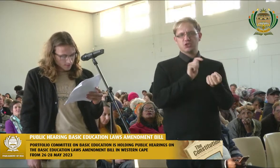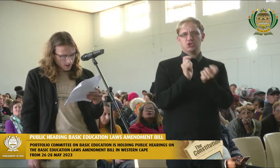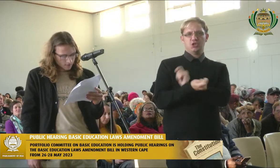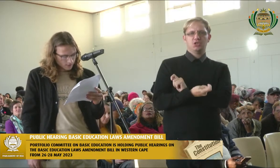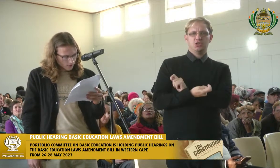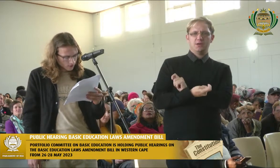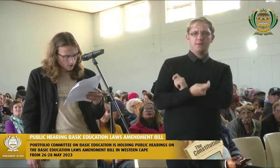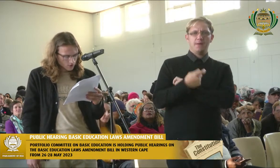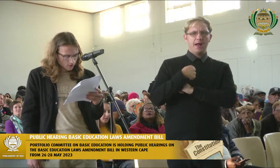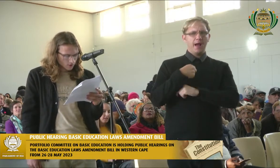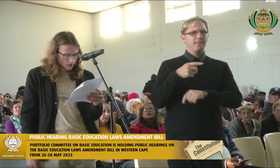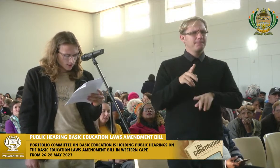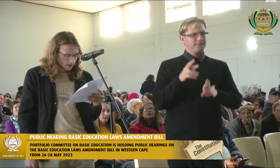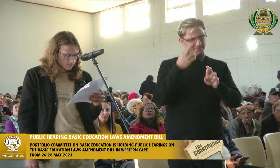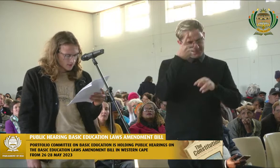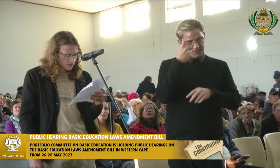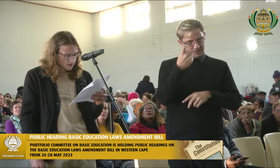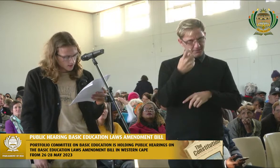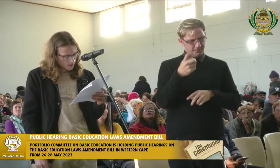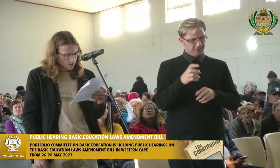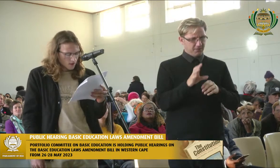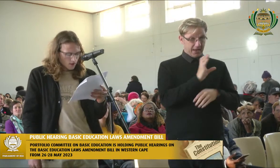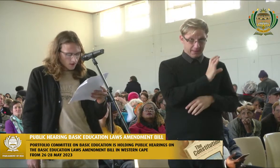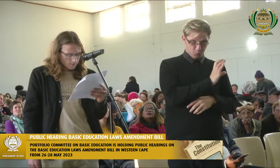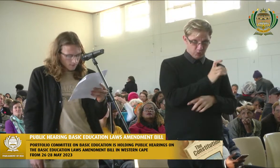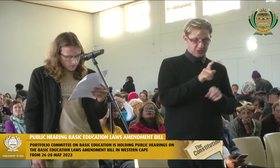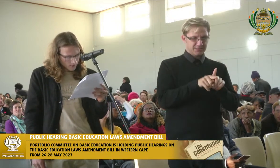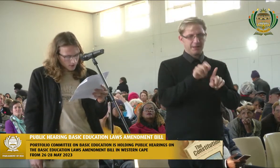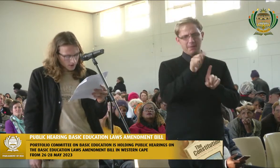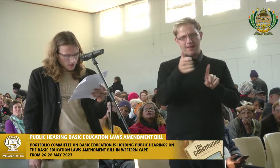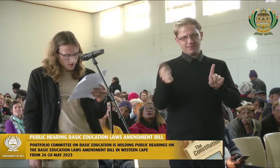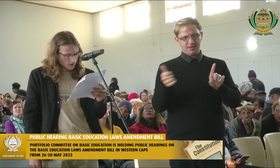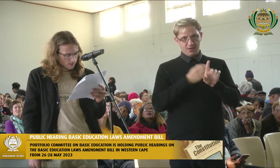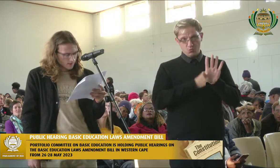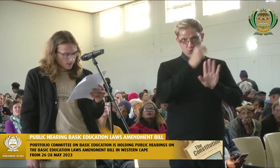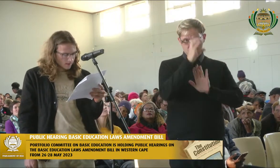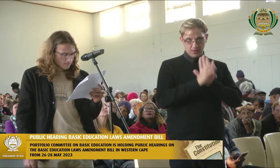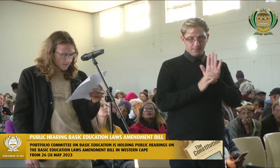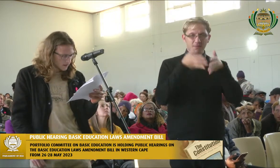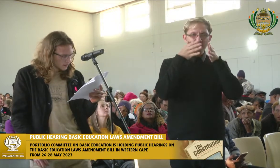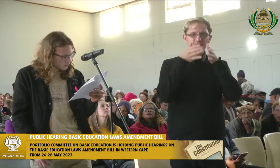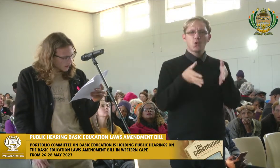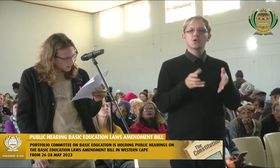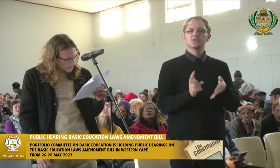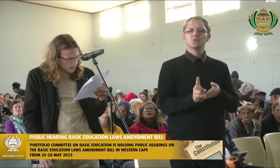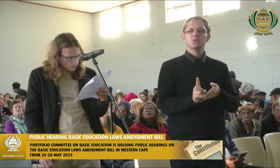In Cambridge, and I believe in all school curriculums, they focus